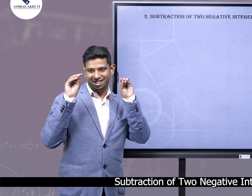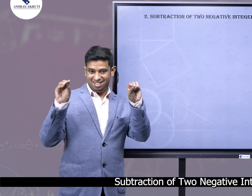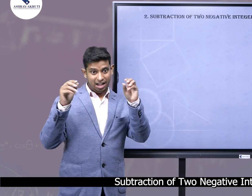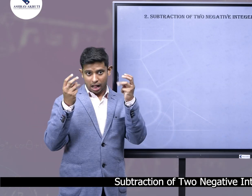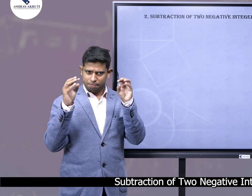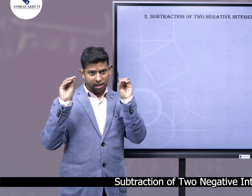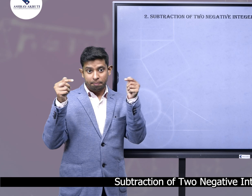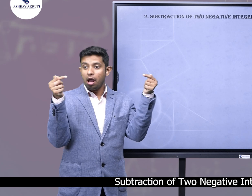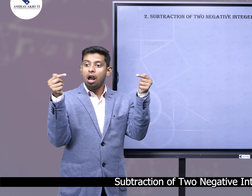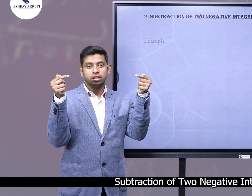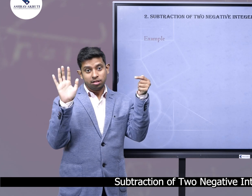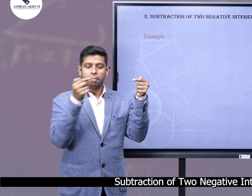Subtraction of two negative integers.